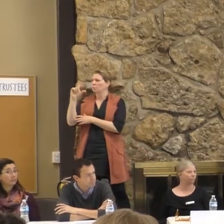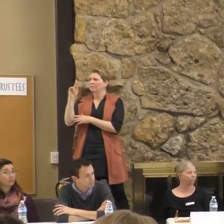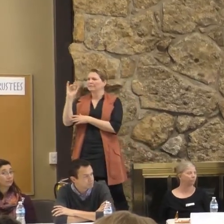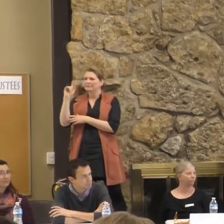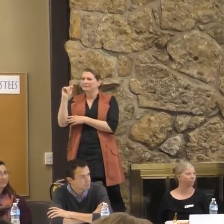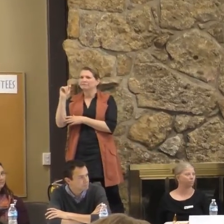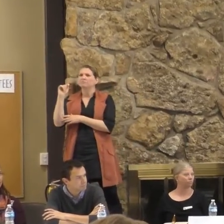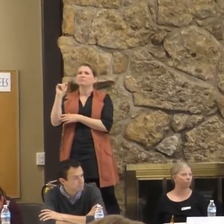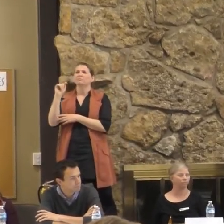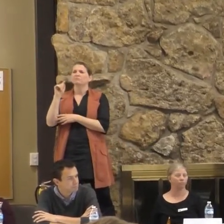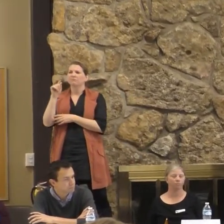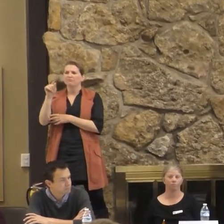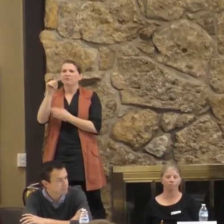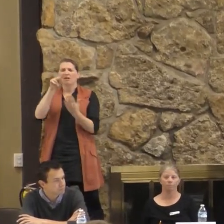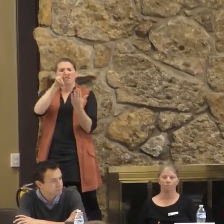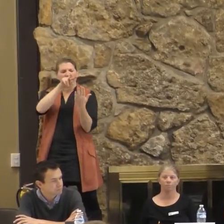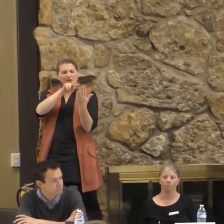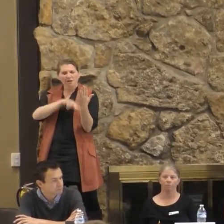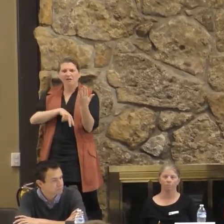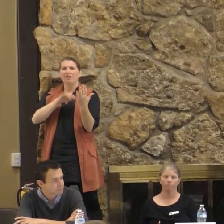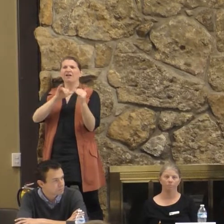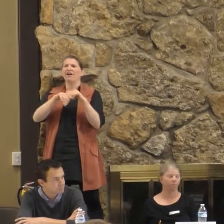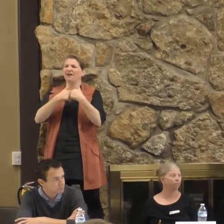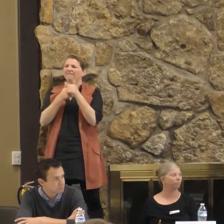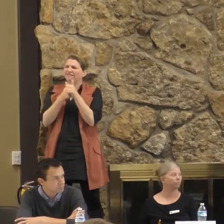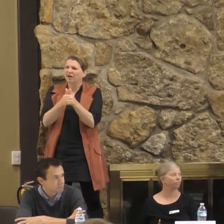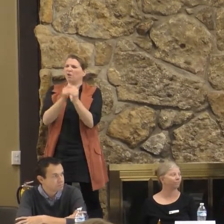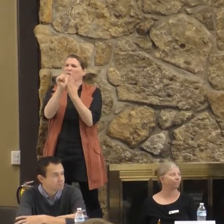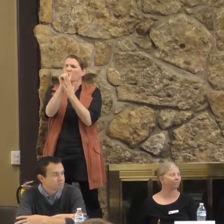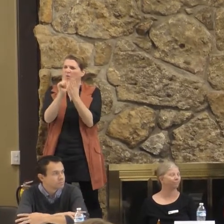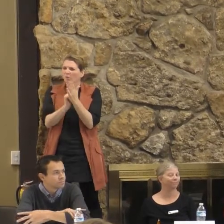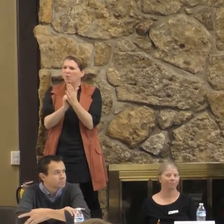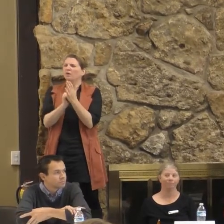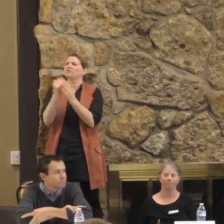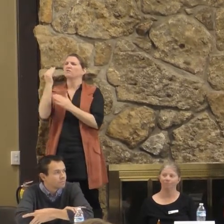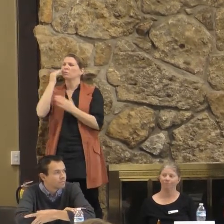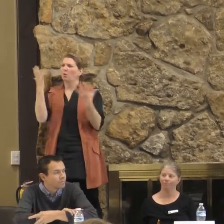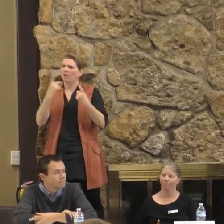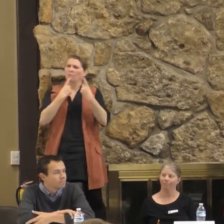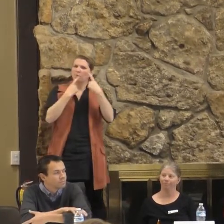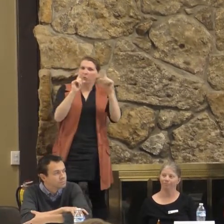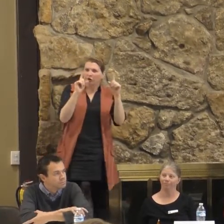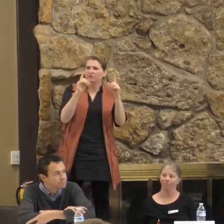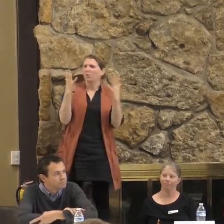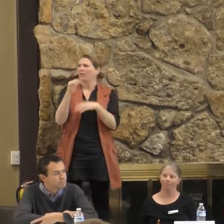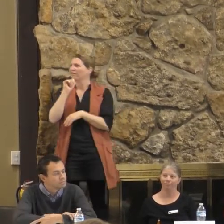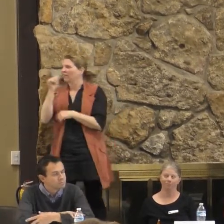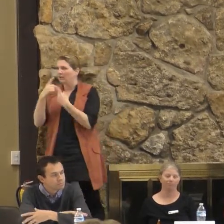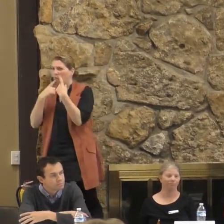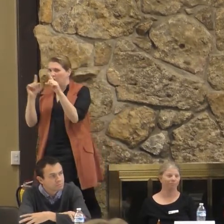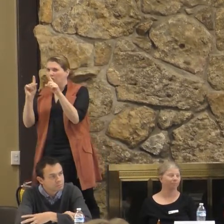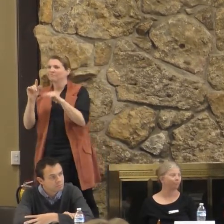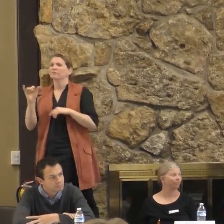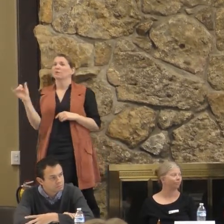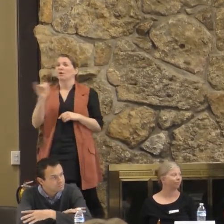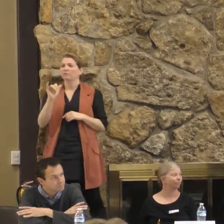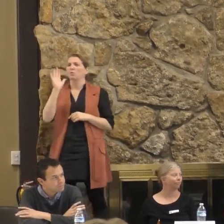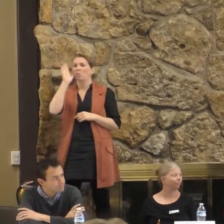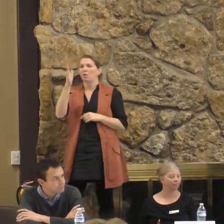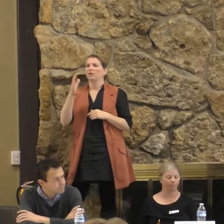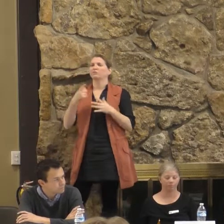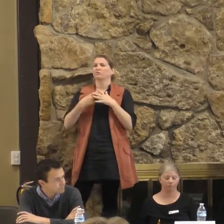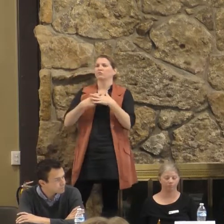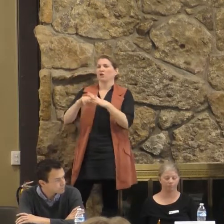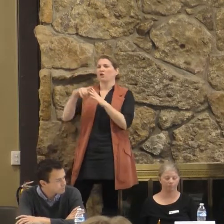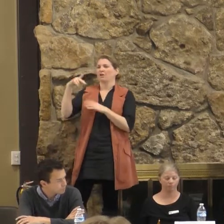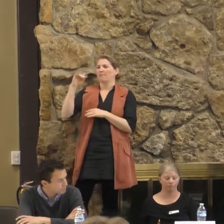that works well, and also a pilot program that we're starting to see if we can help ease the communication. So if we can just